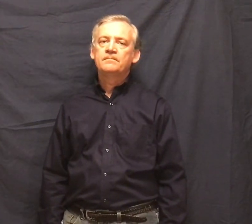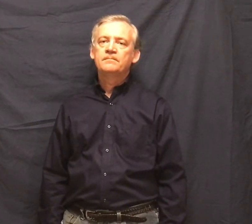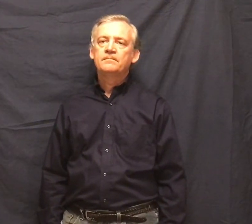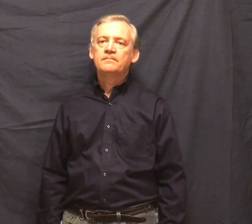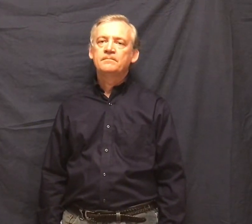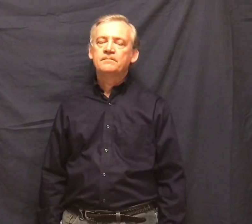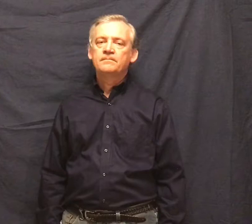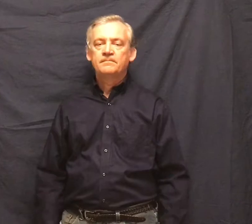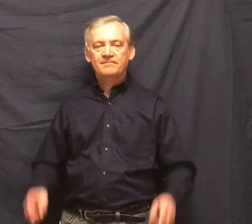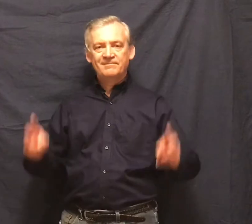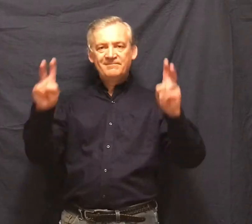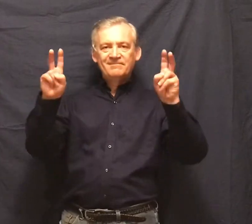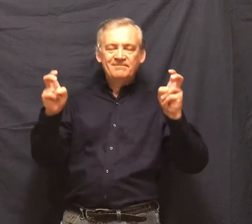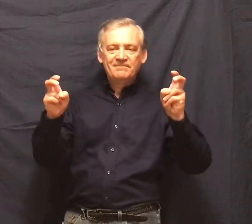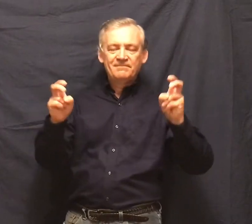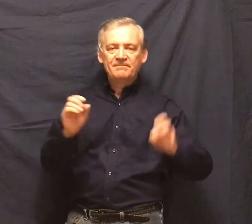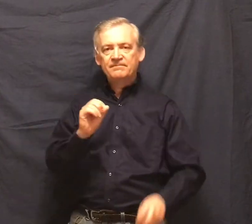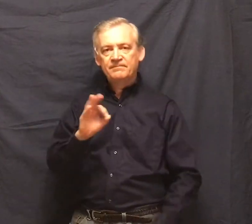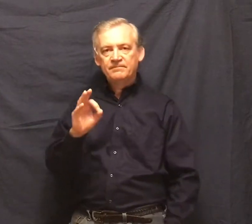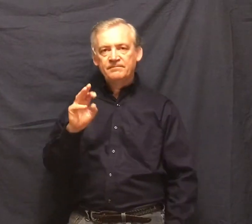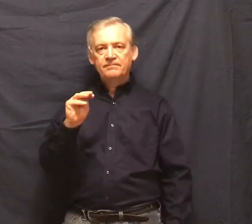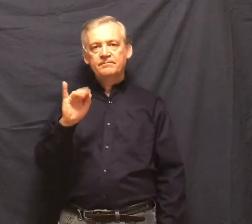of Mice and Men.